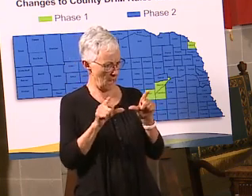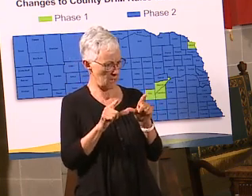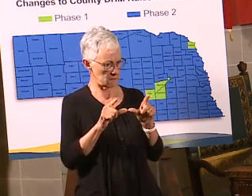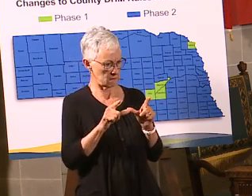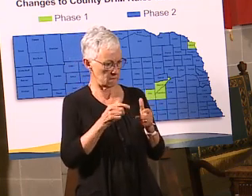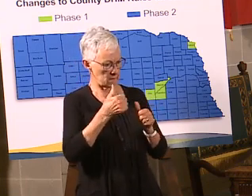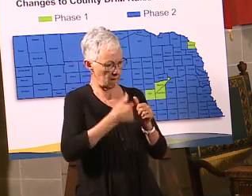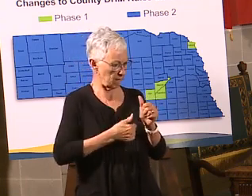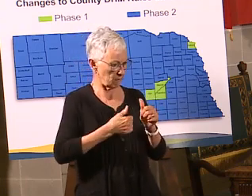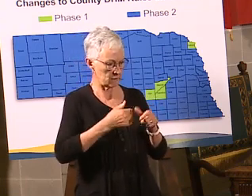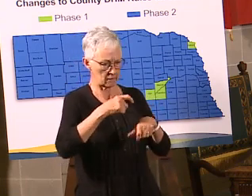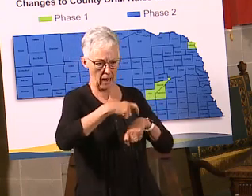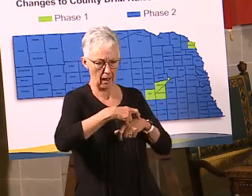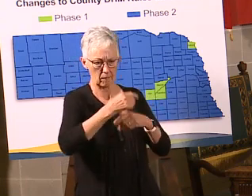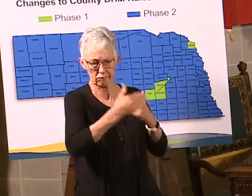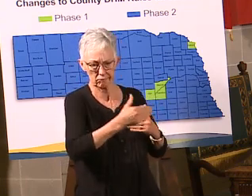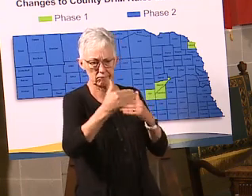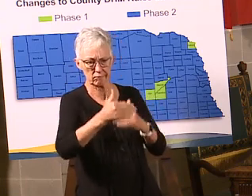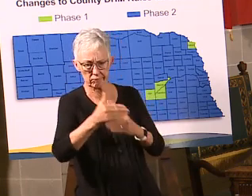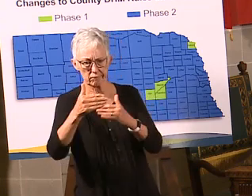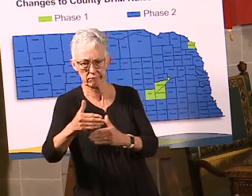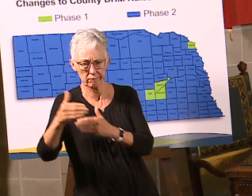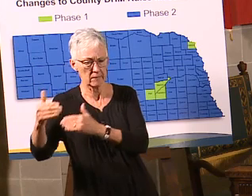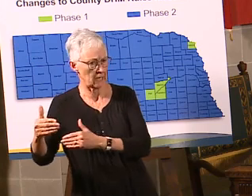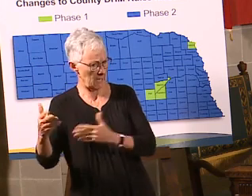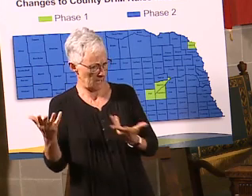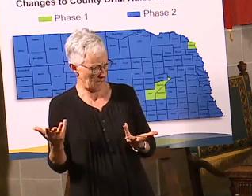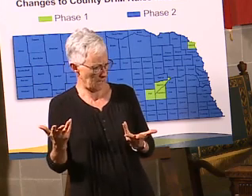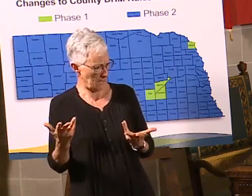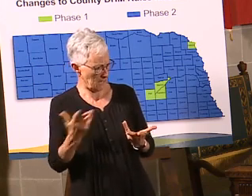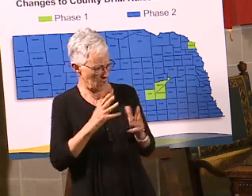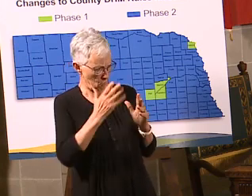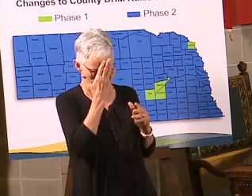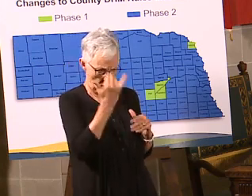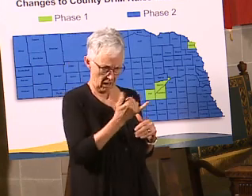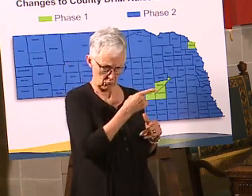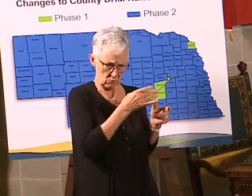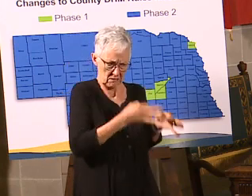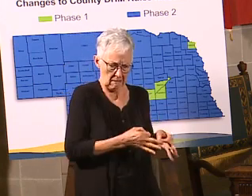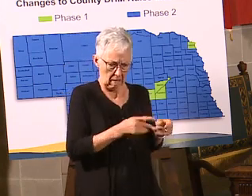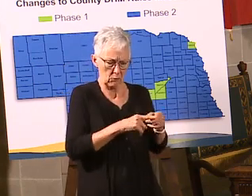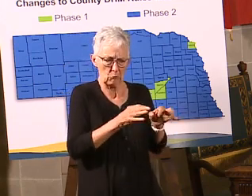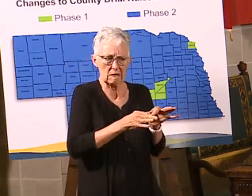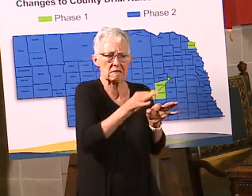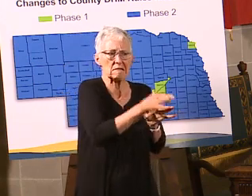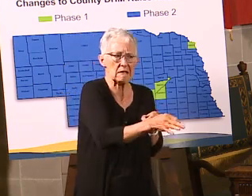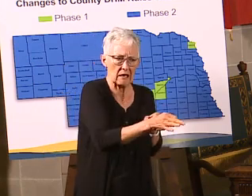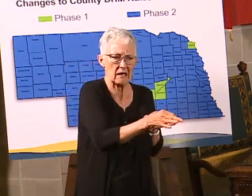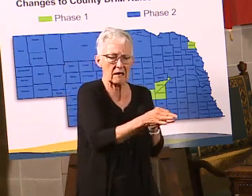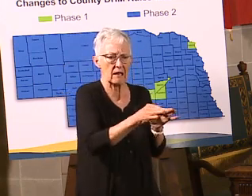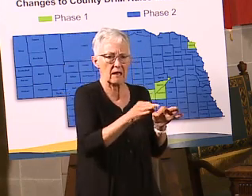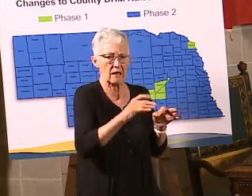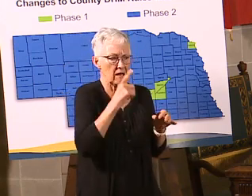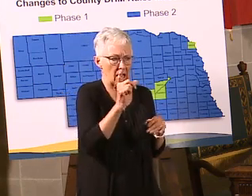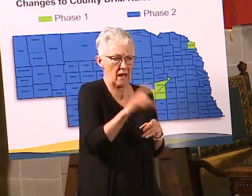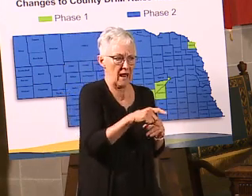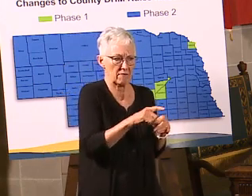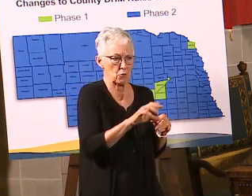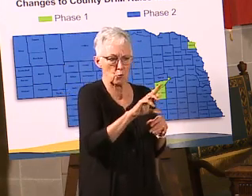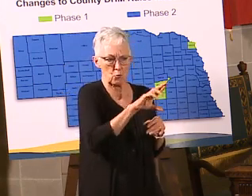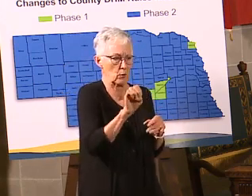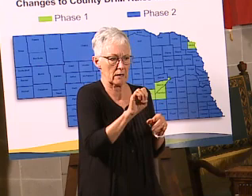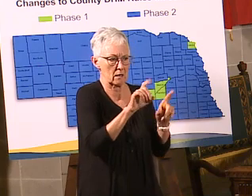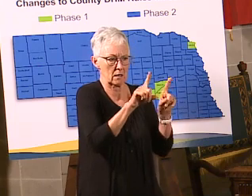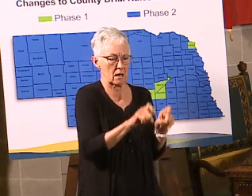factor in the renewing, and did that go into the consideration for the decision to extend 72 and older? Well, first of all, there's